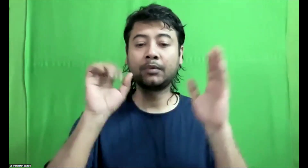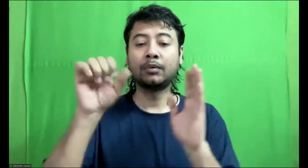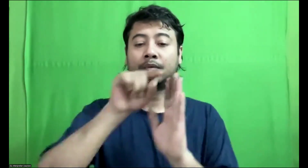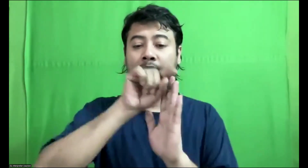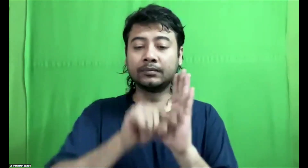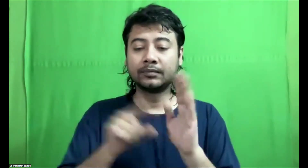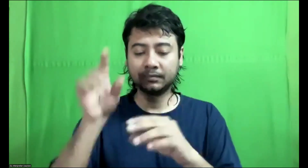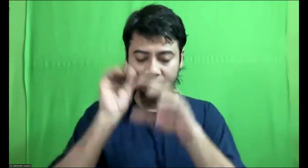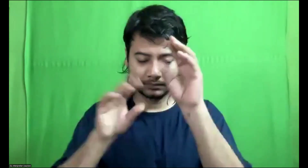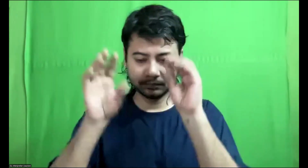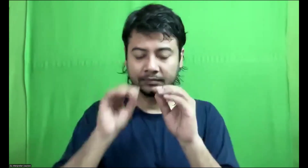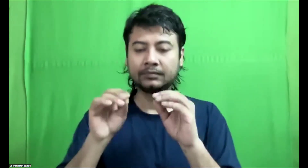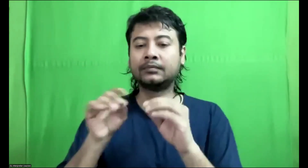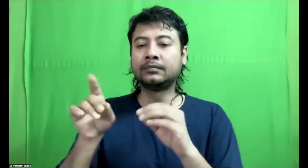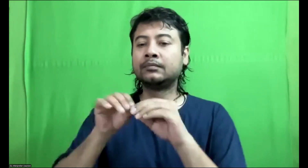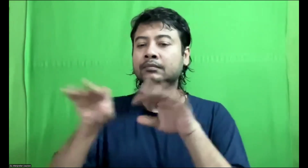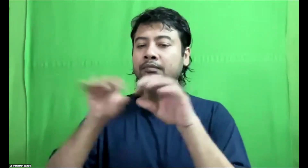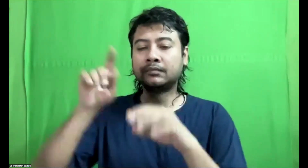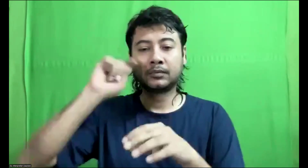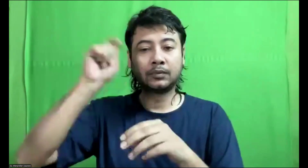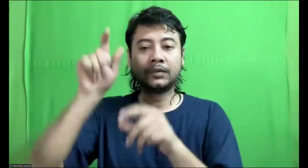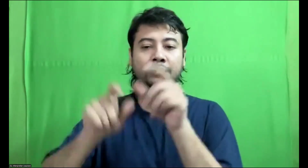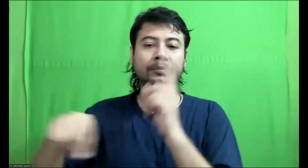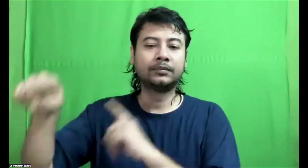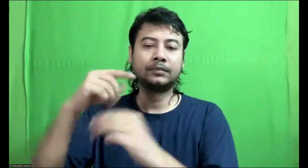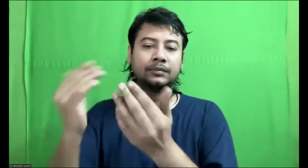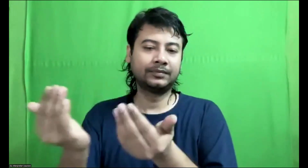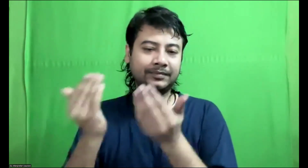and delivering the Western countries.